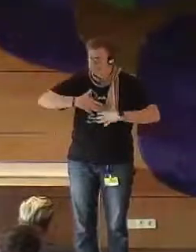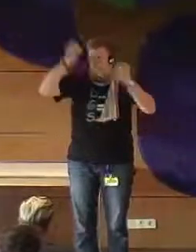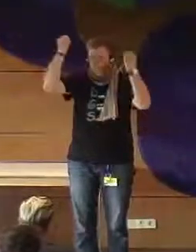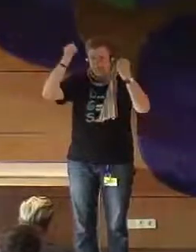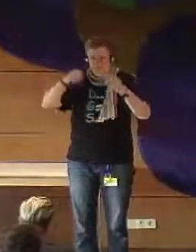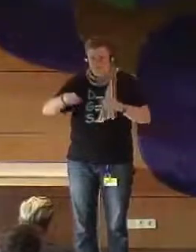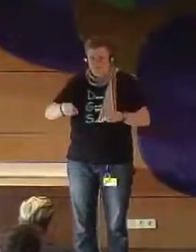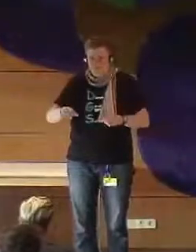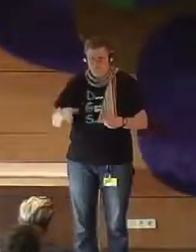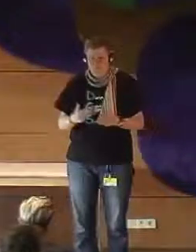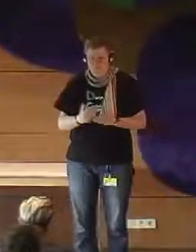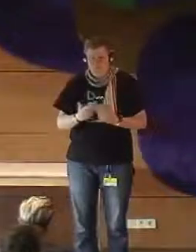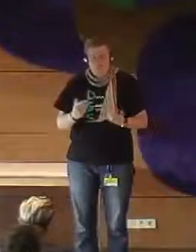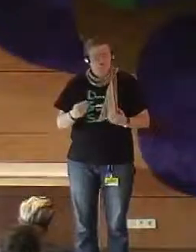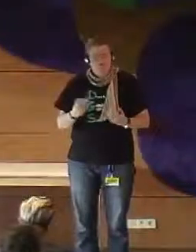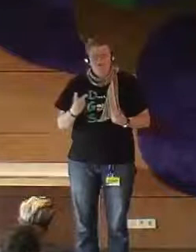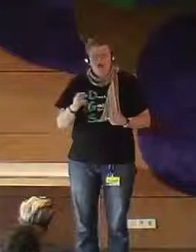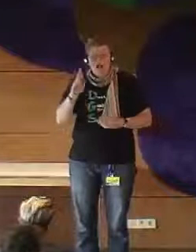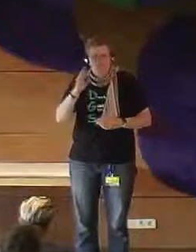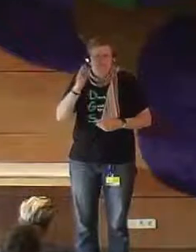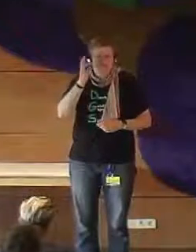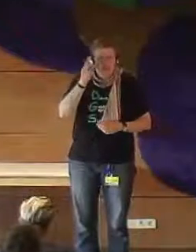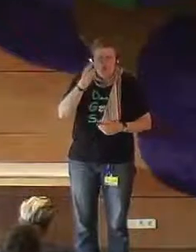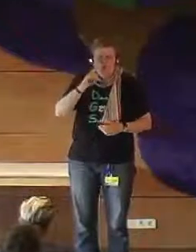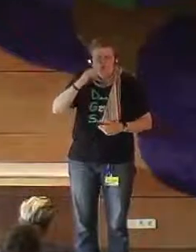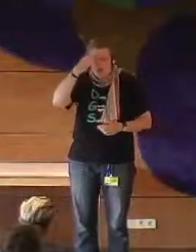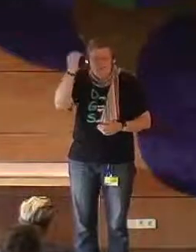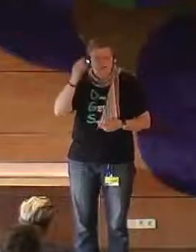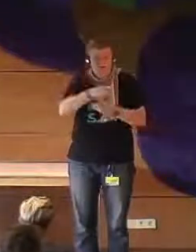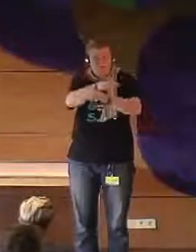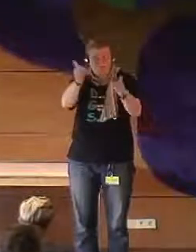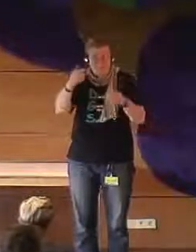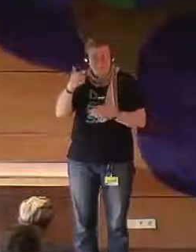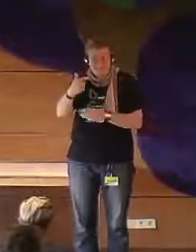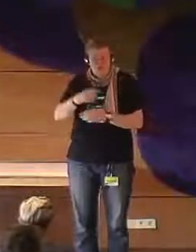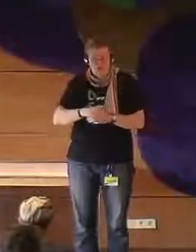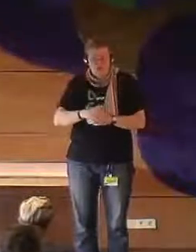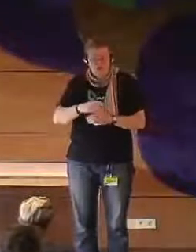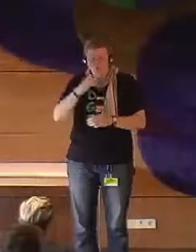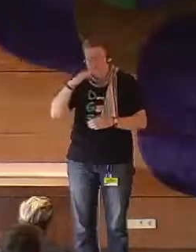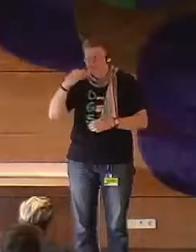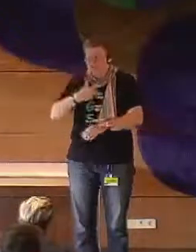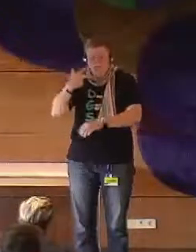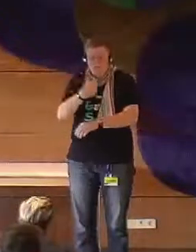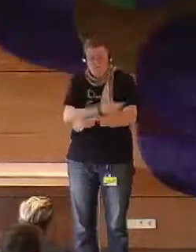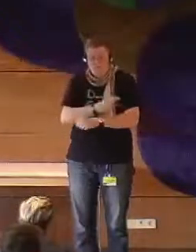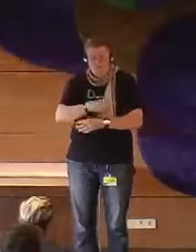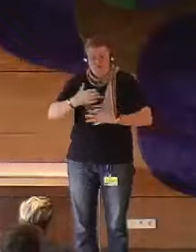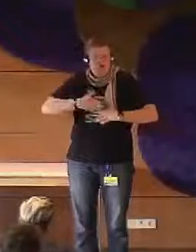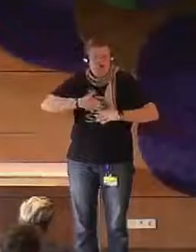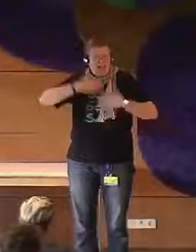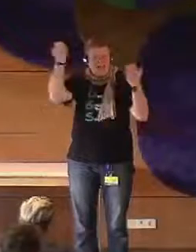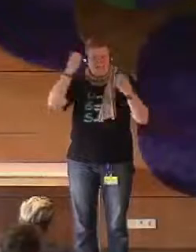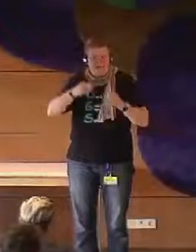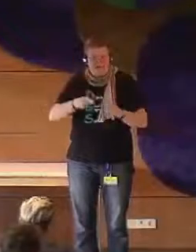large dose of testosterone, they will get aggressive and unpleasant. In the UK, we call it punchy, okay? Because they